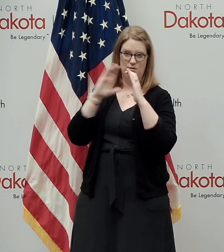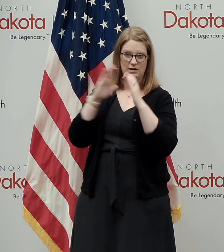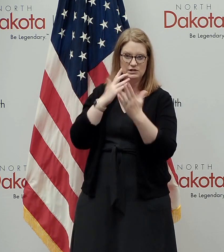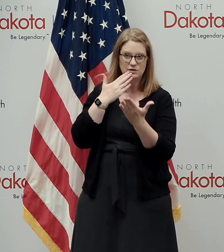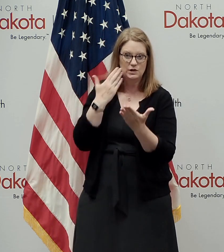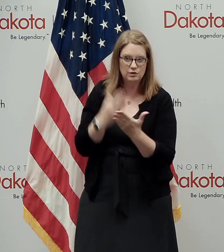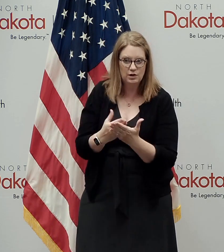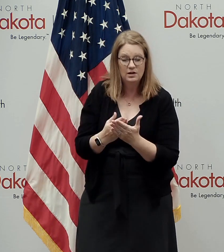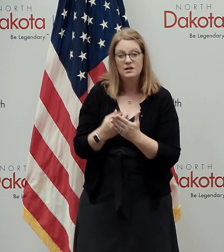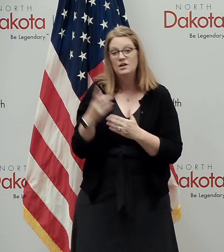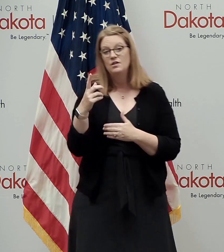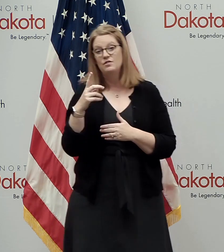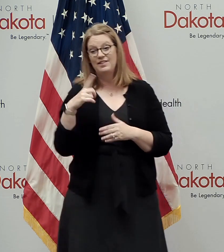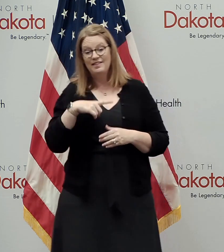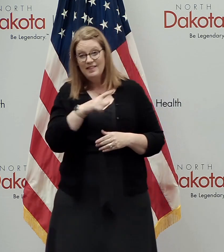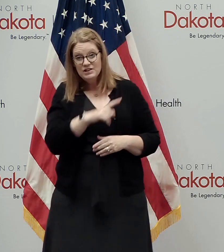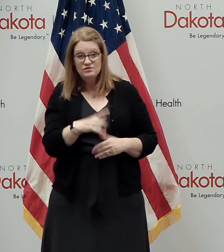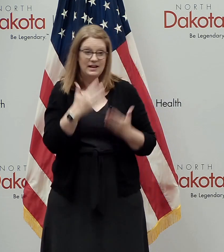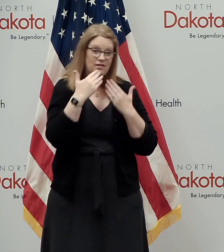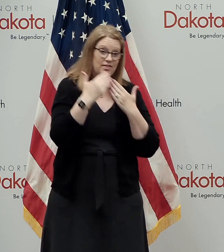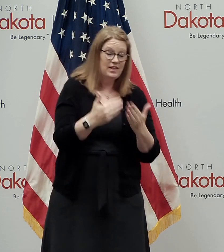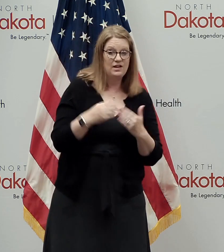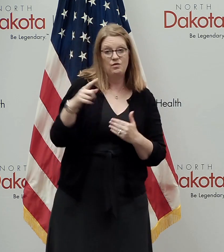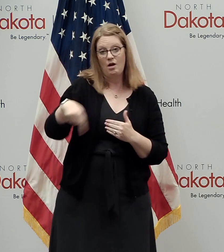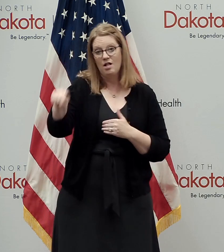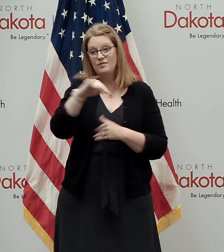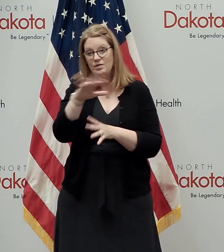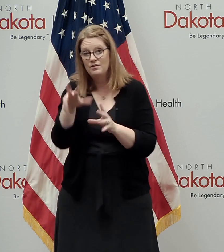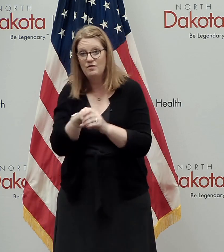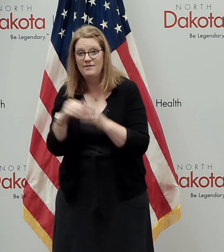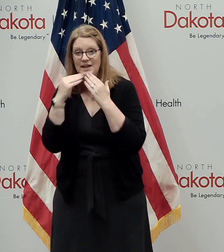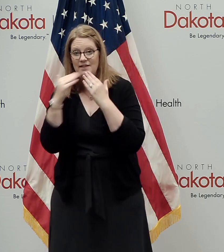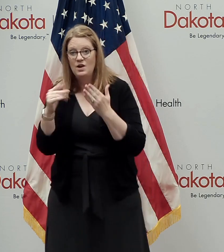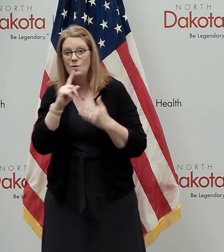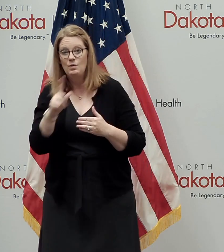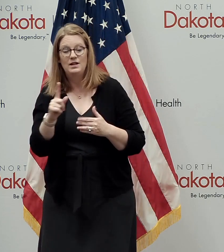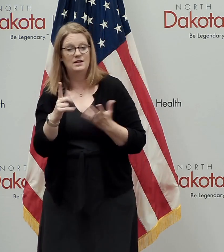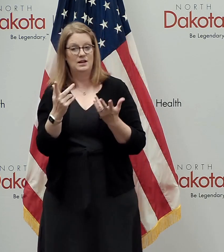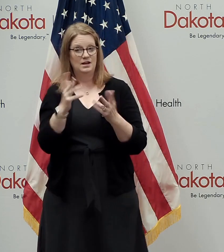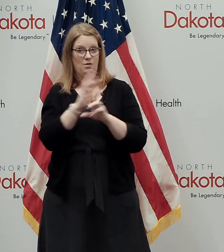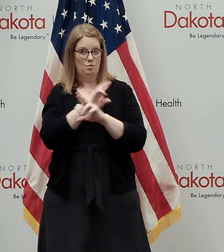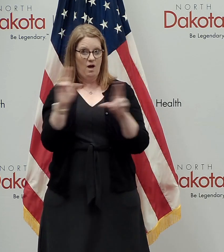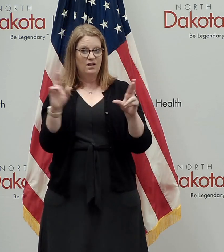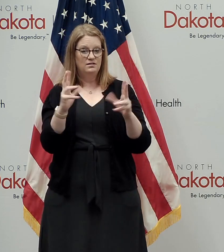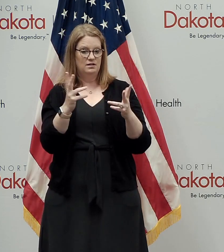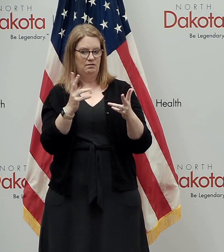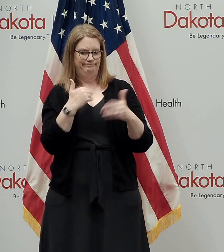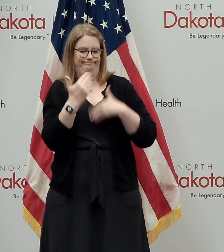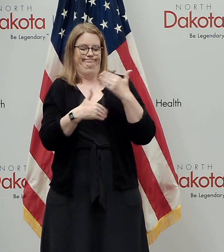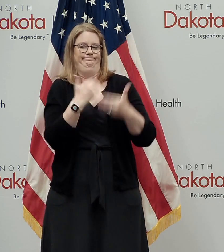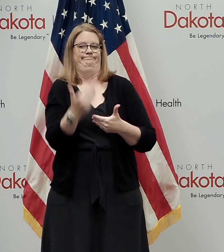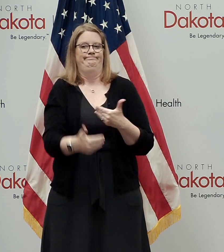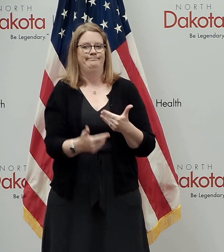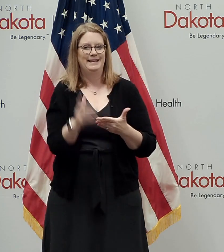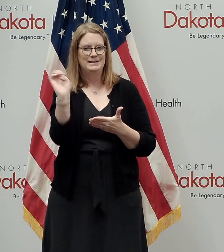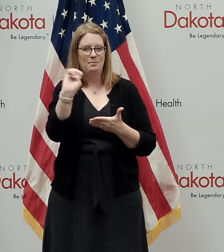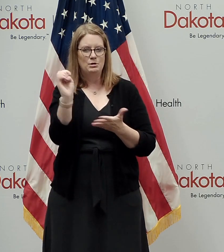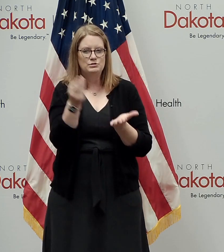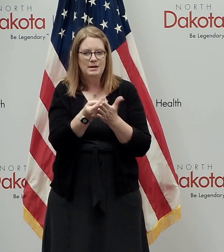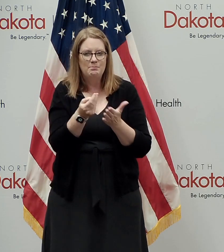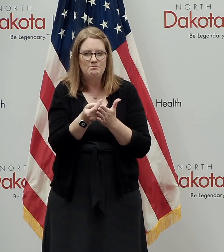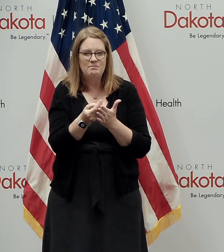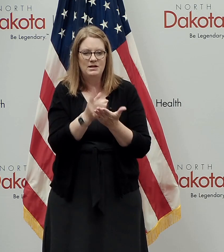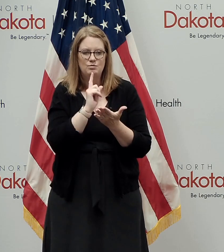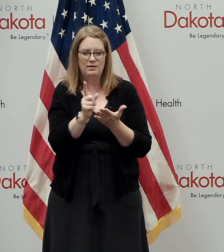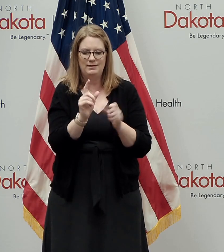everybody involved, we say thank you. Again, North Dakota very effectively deploying these emergency relief funds that were a part